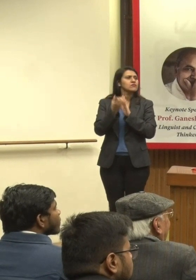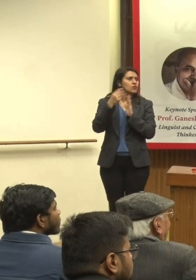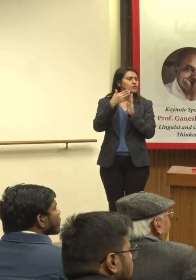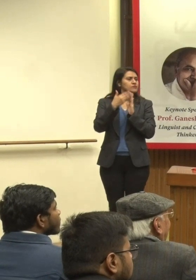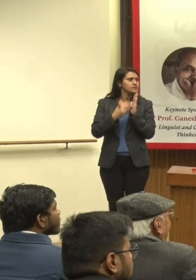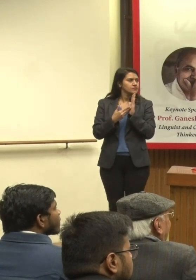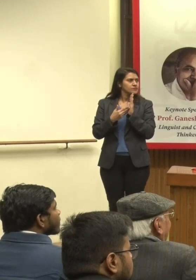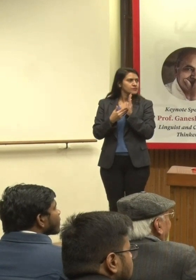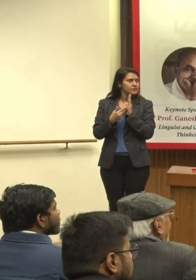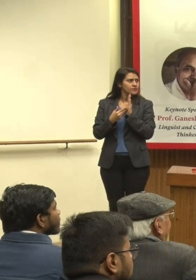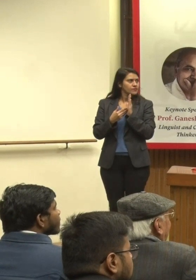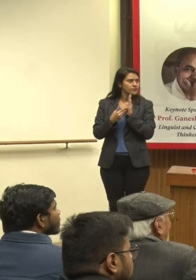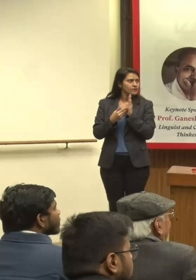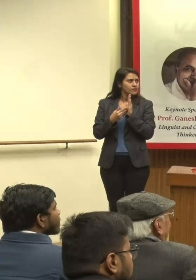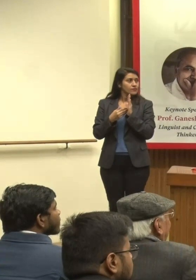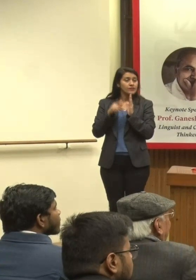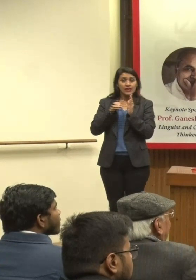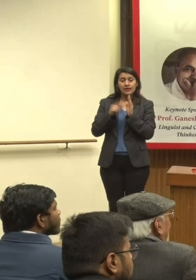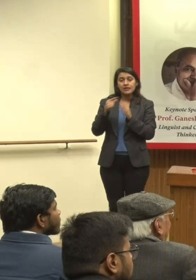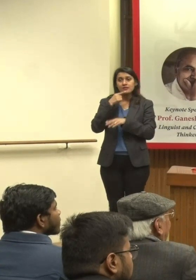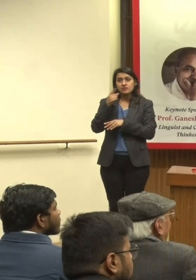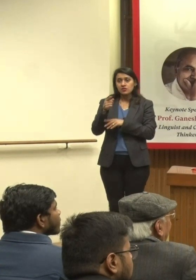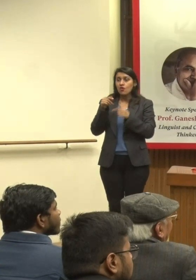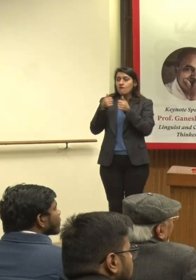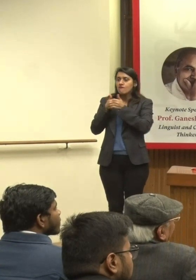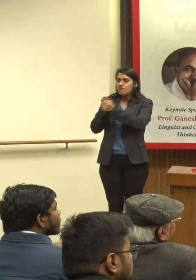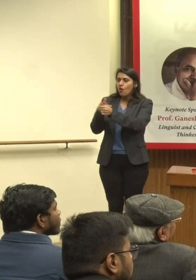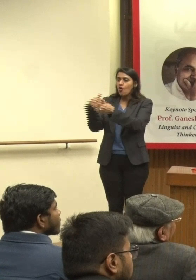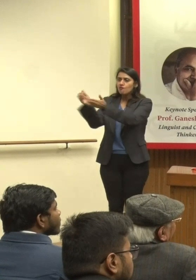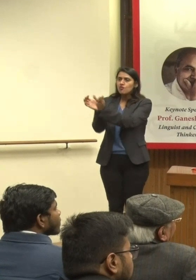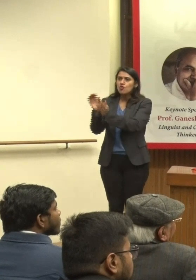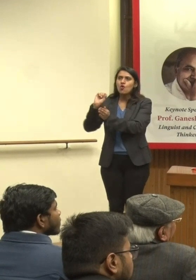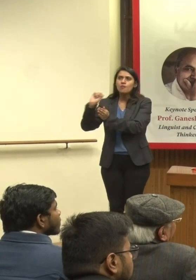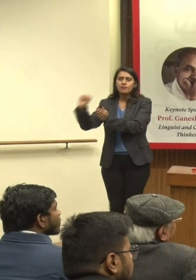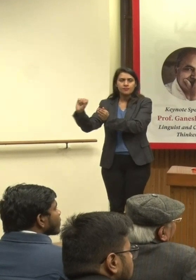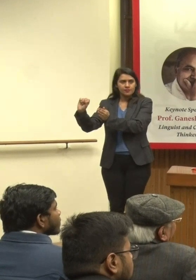And it said that the following communities